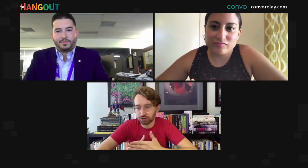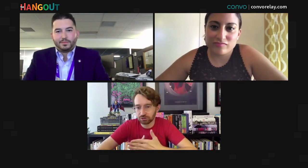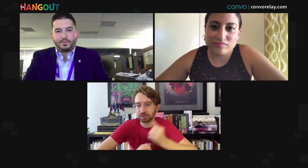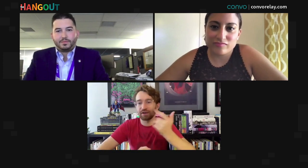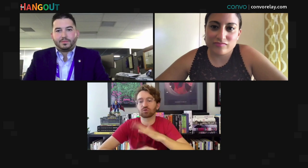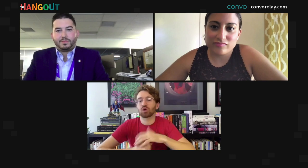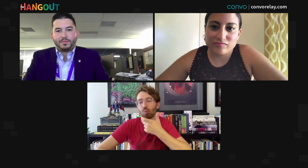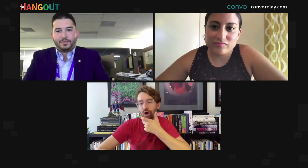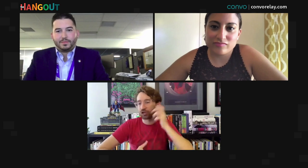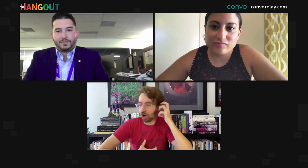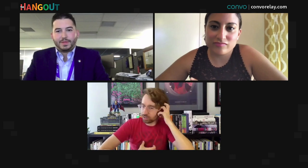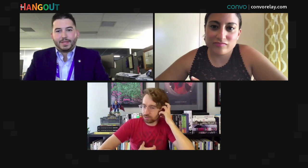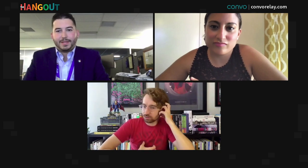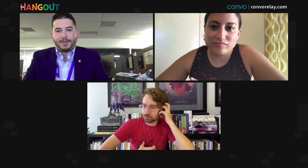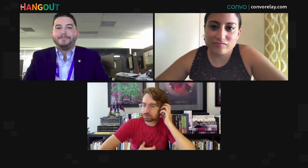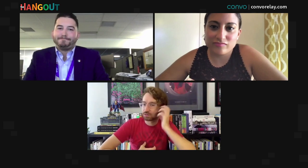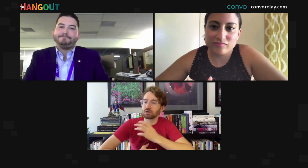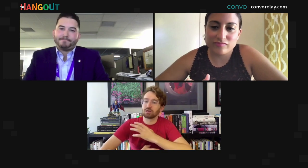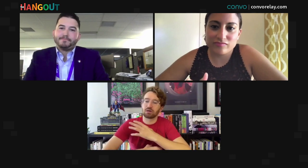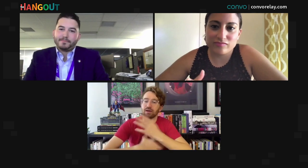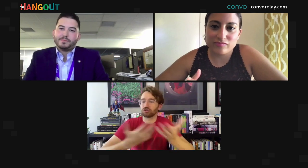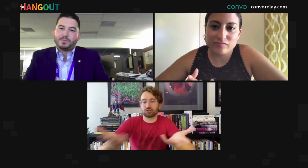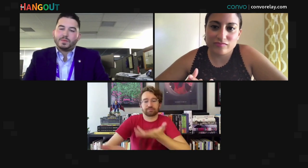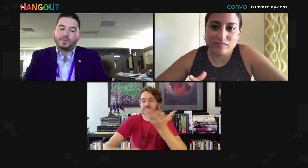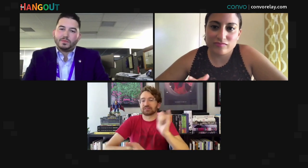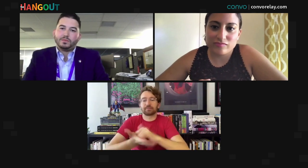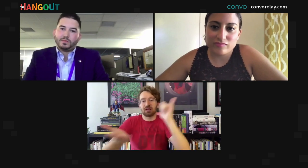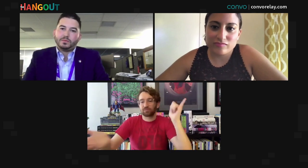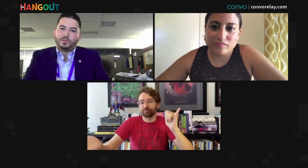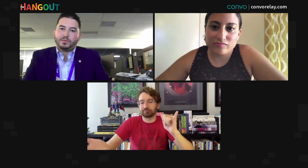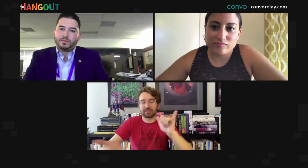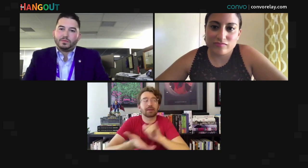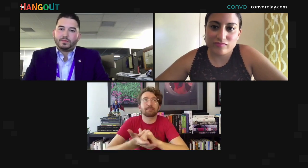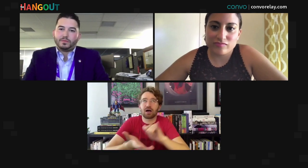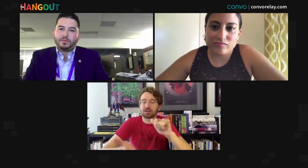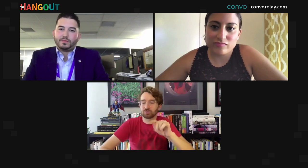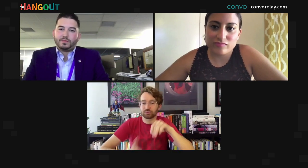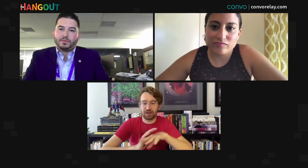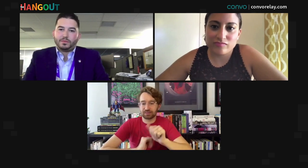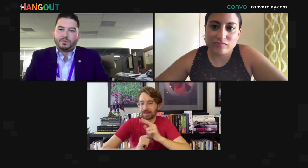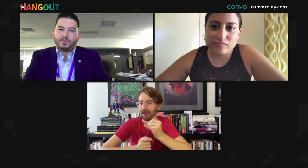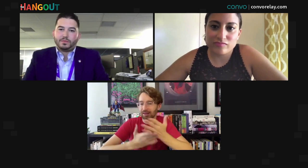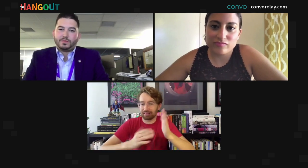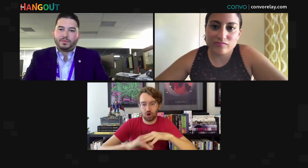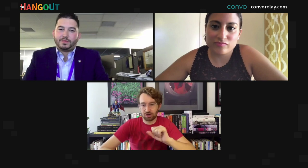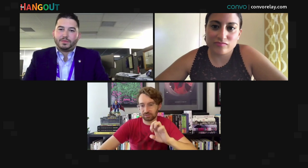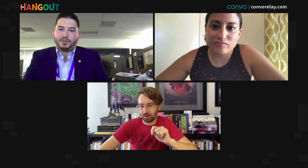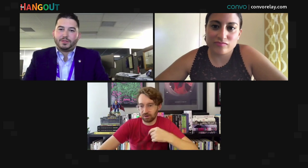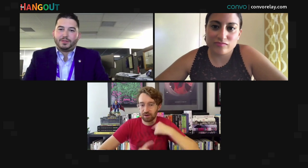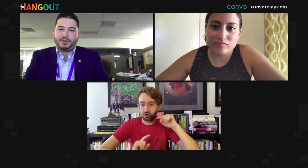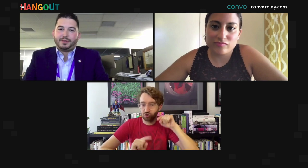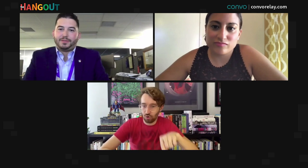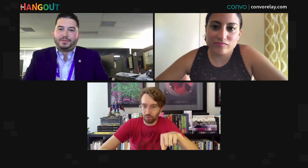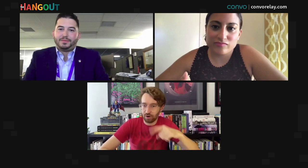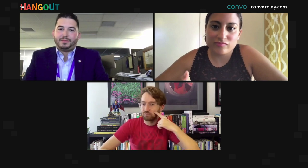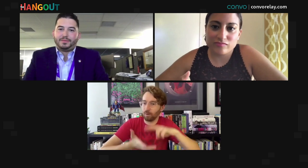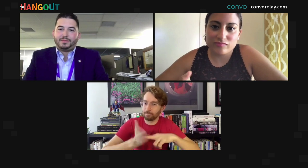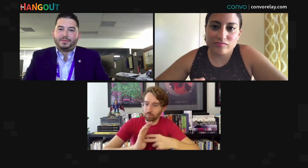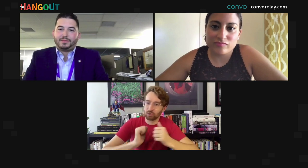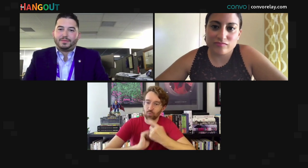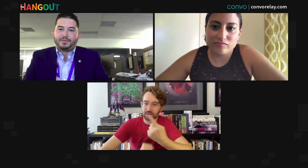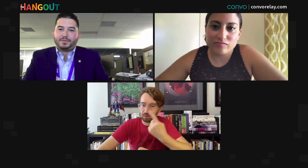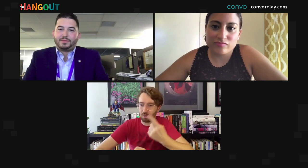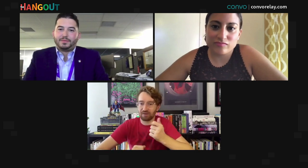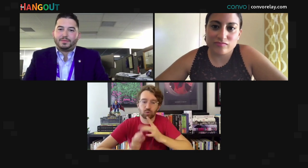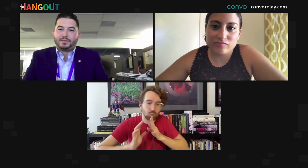on. And typically sets are dark. And people use walkie-talkies and radios to communicate, which is impossible to access